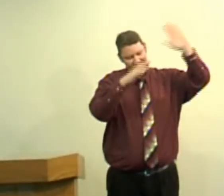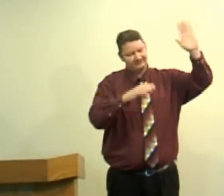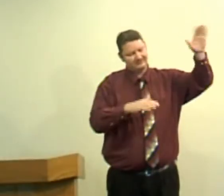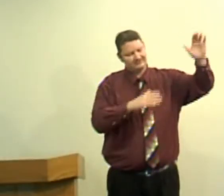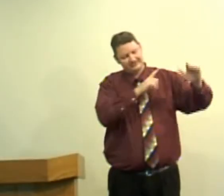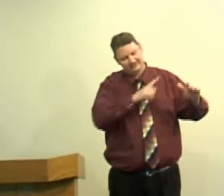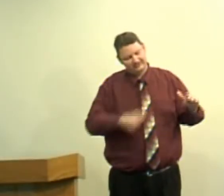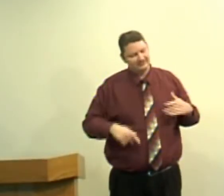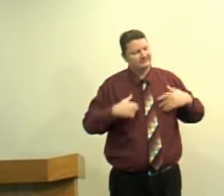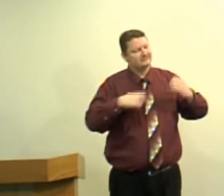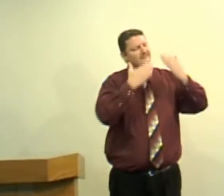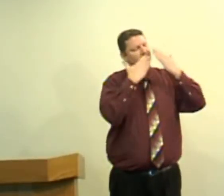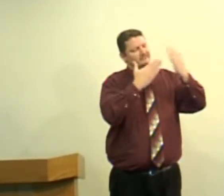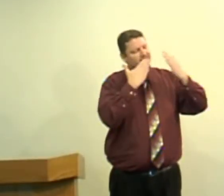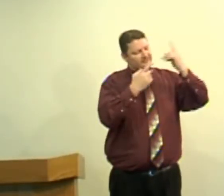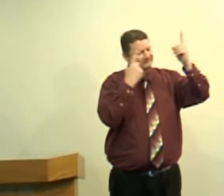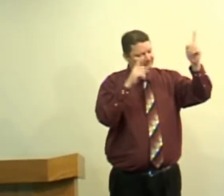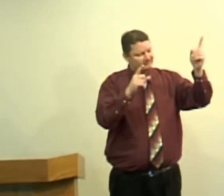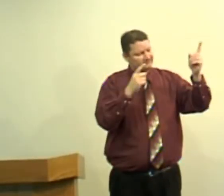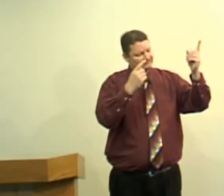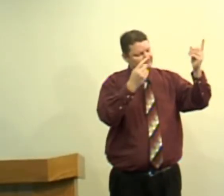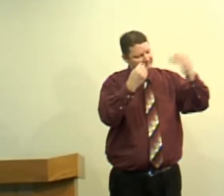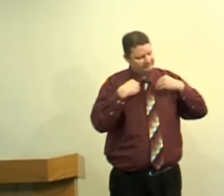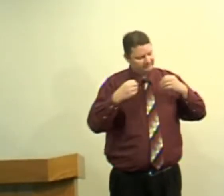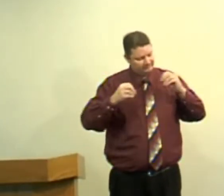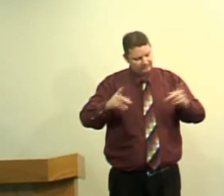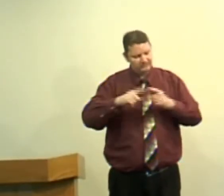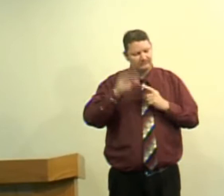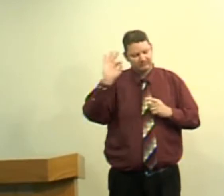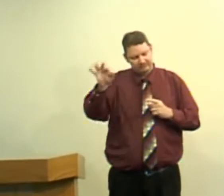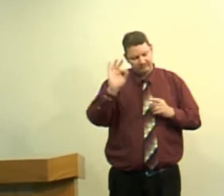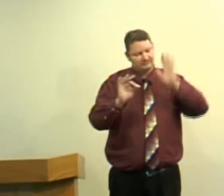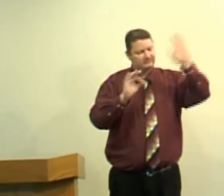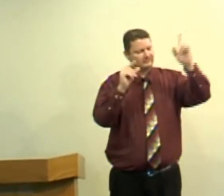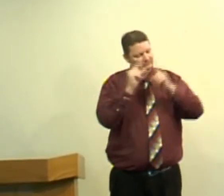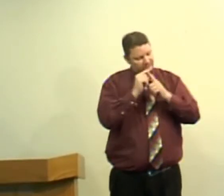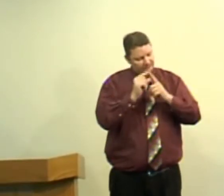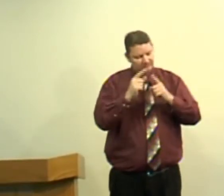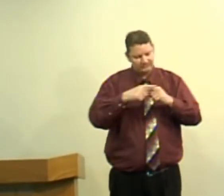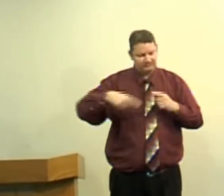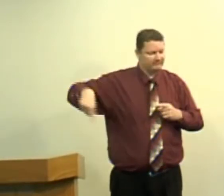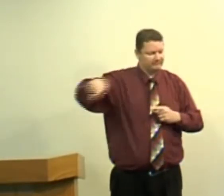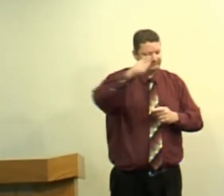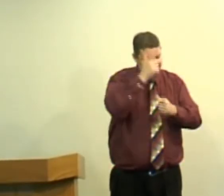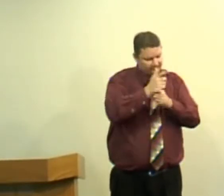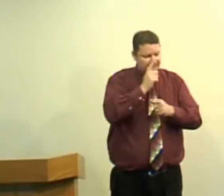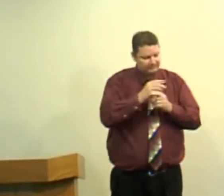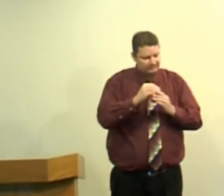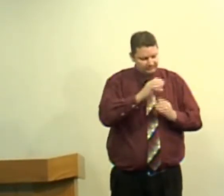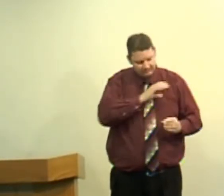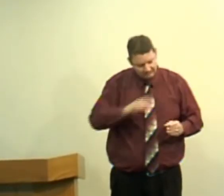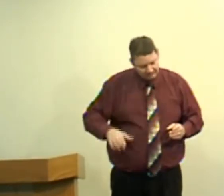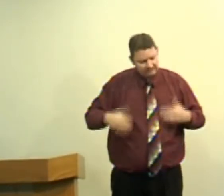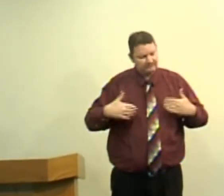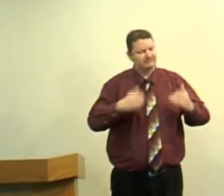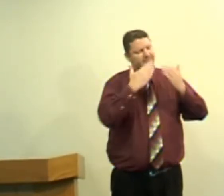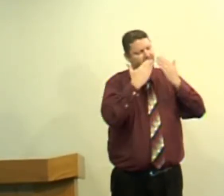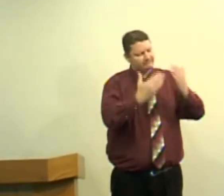Heavenly Father, Lord, we thank you for giving us as pastor to share your word, and brothers